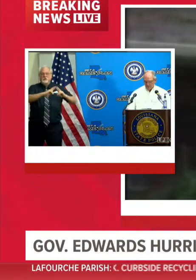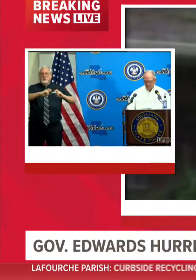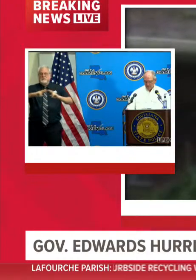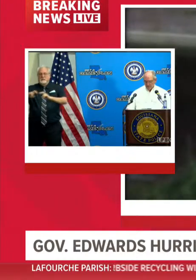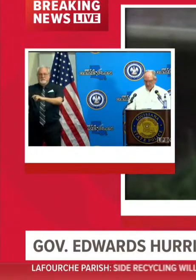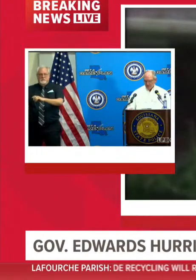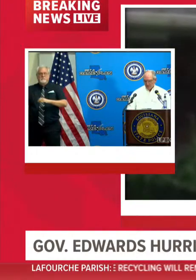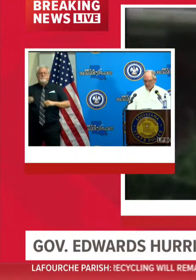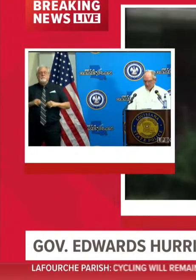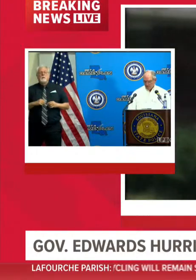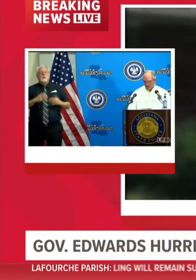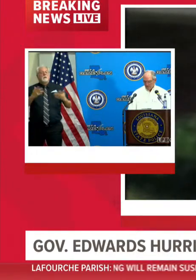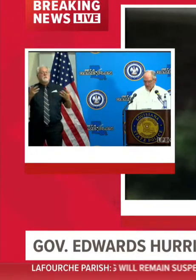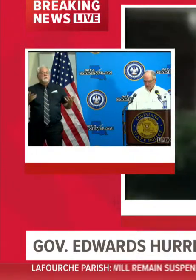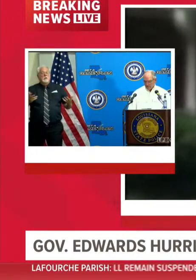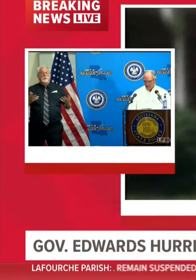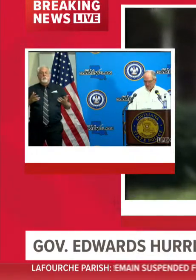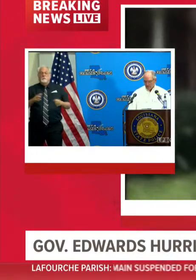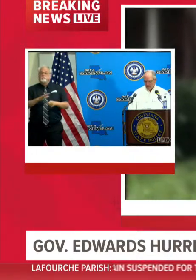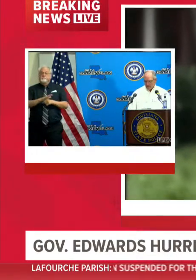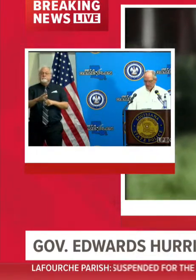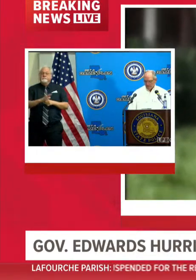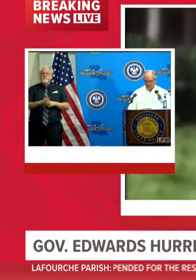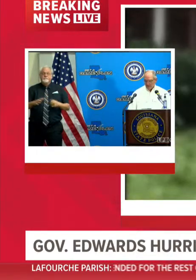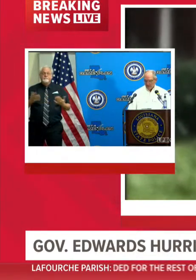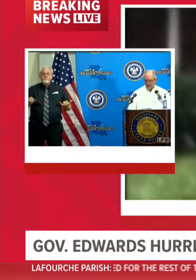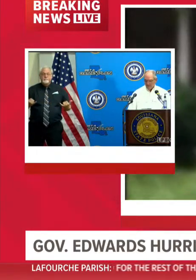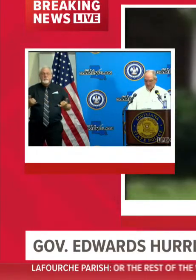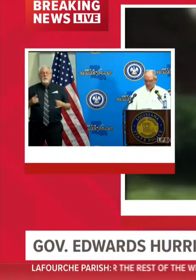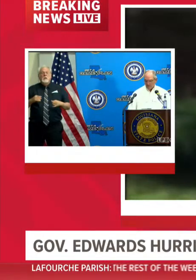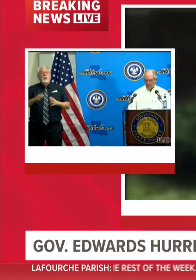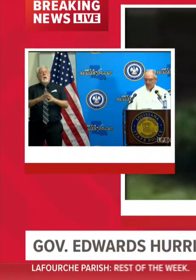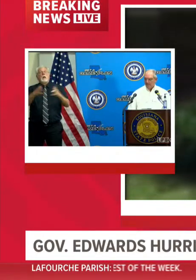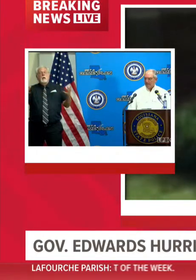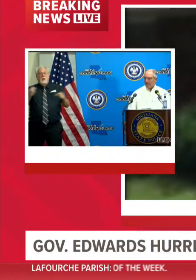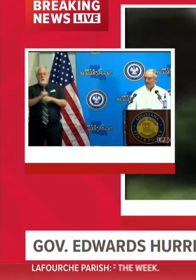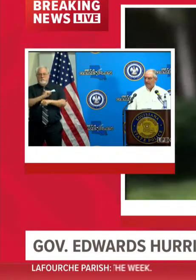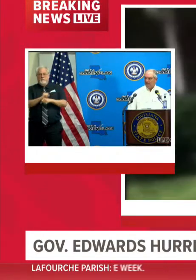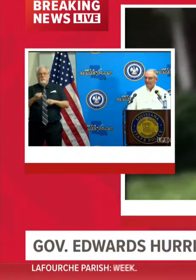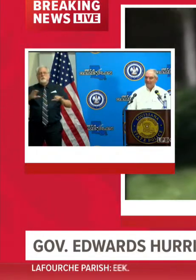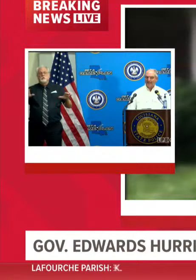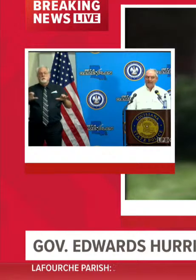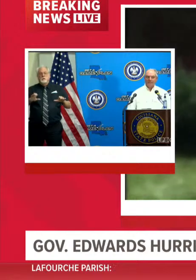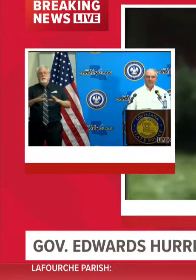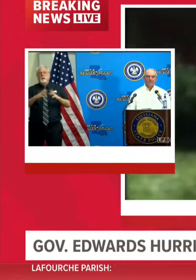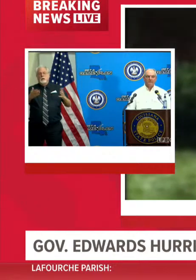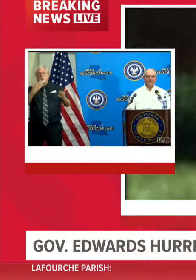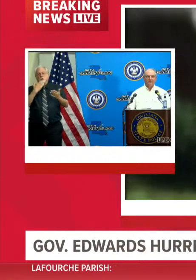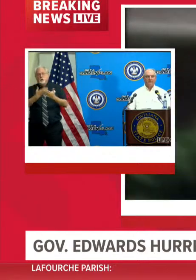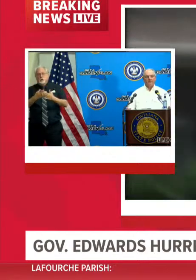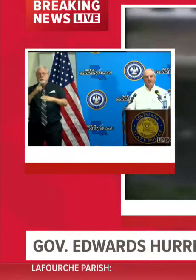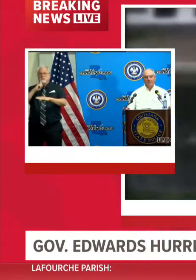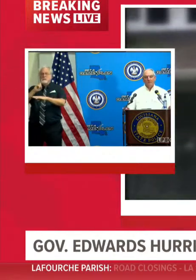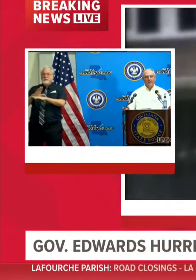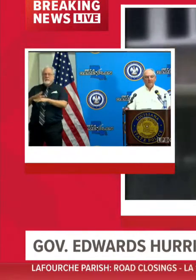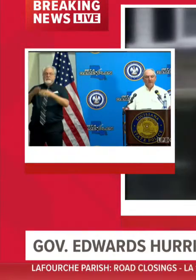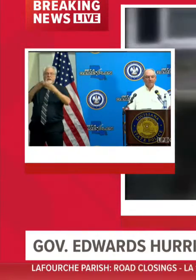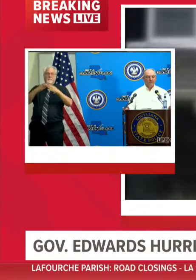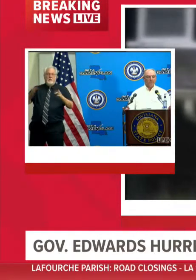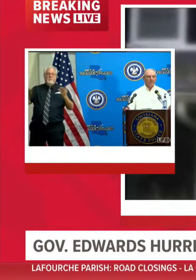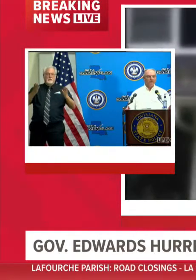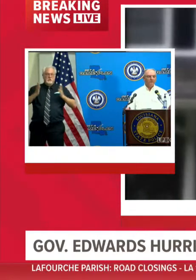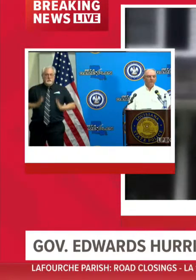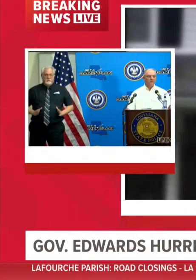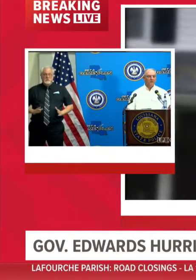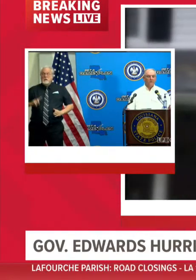forth. So suffice it to say, for now, there's an awful lot of work being done by a lot of good, dedicated public servants. We have our